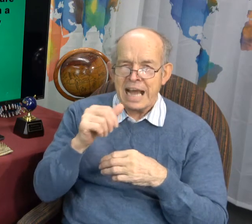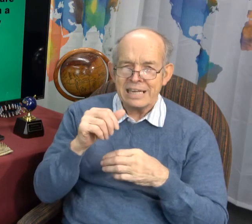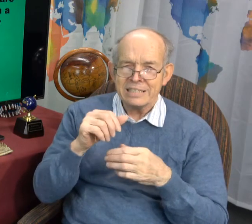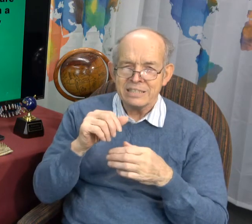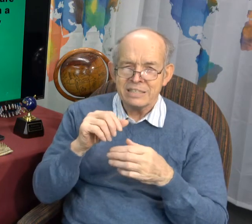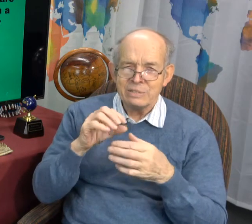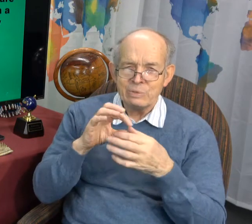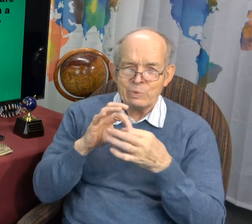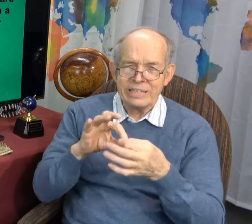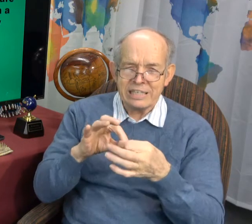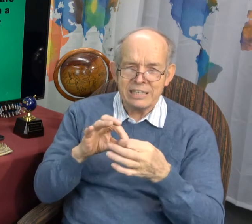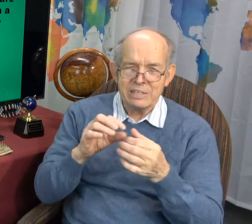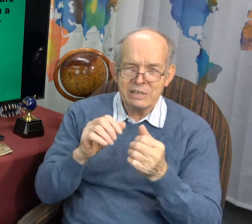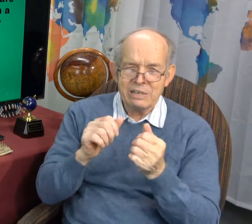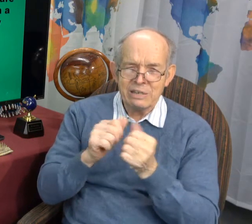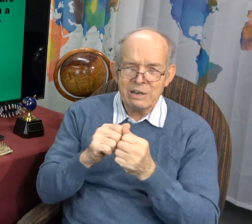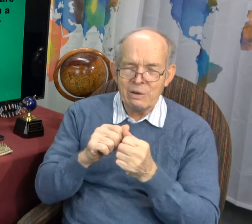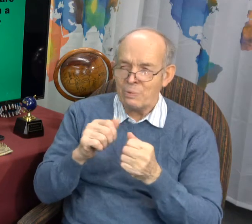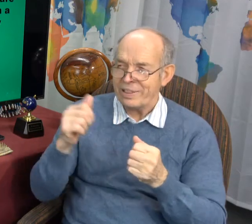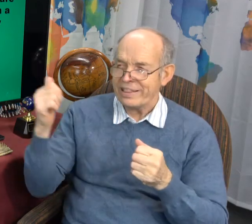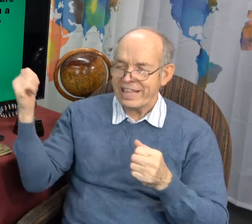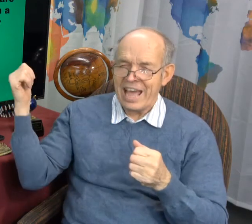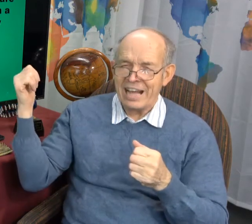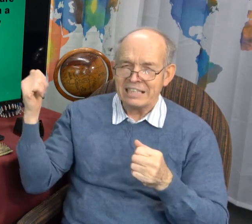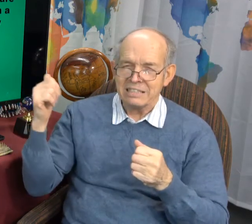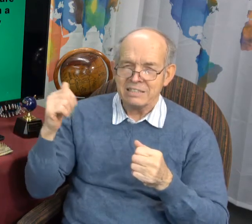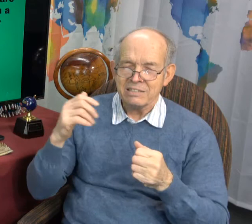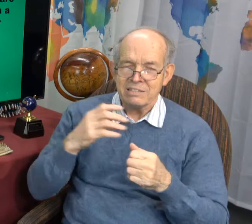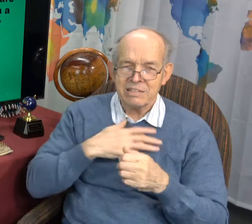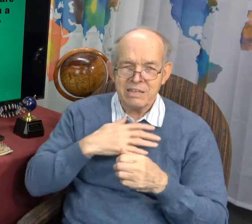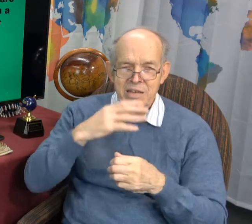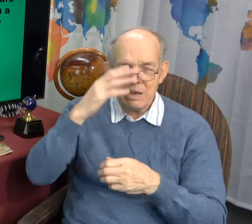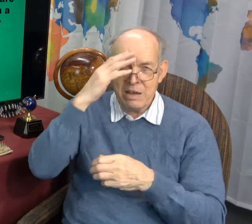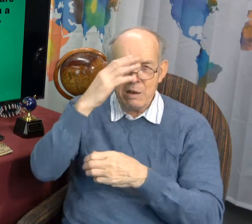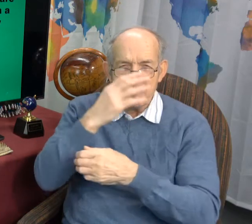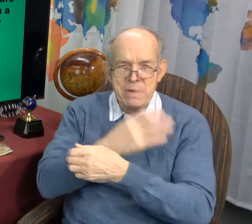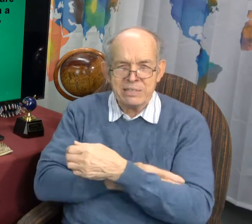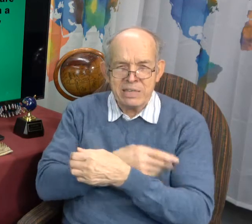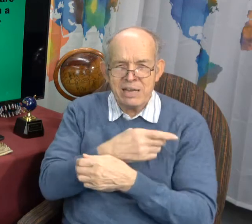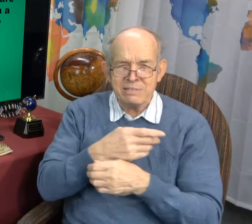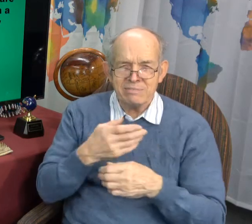Not religion, but that. My son,